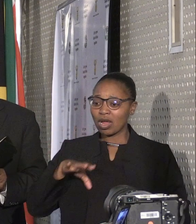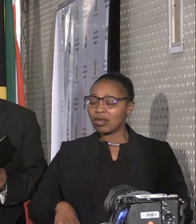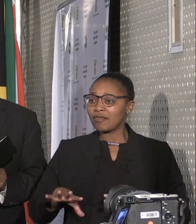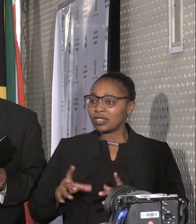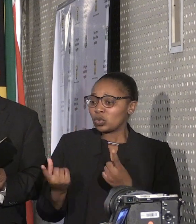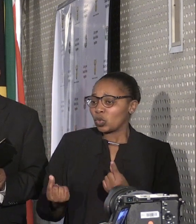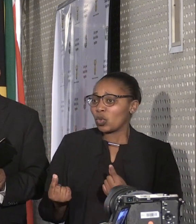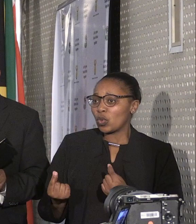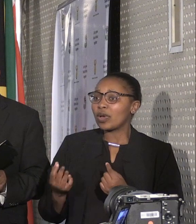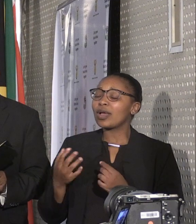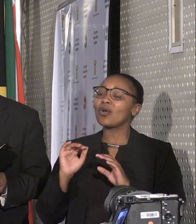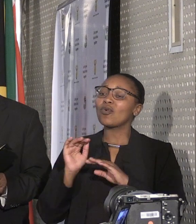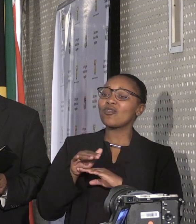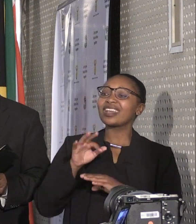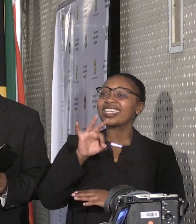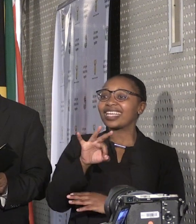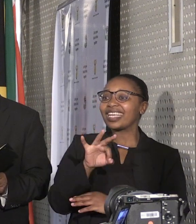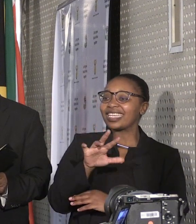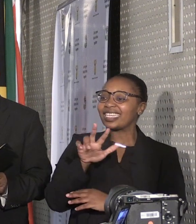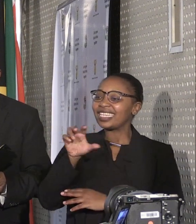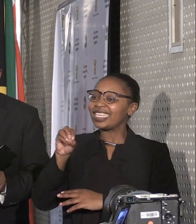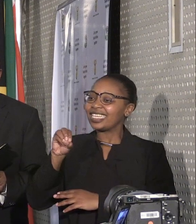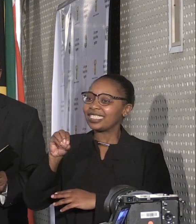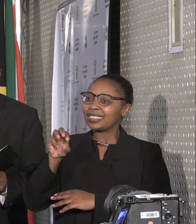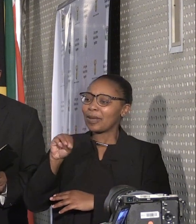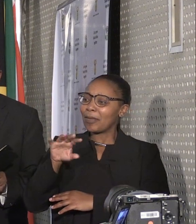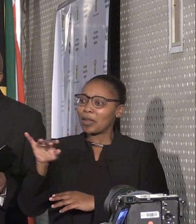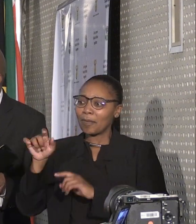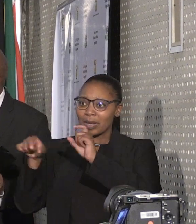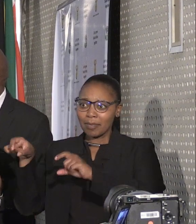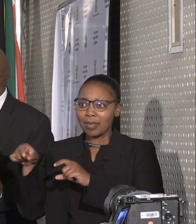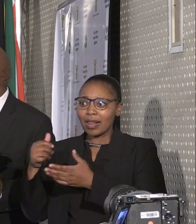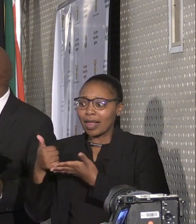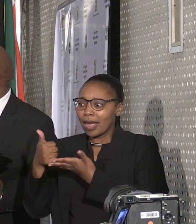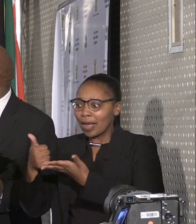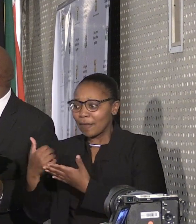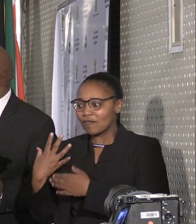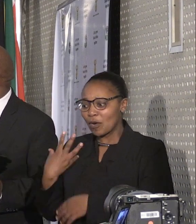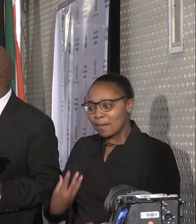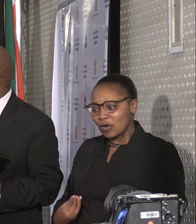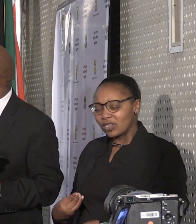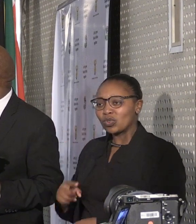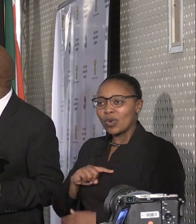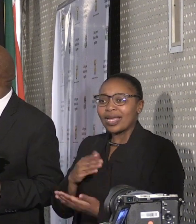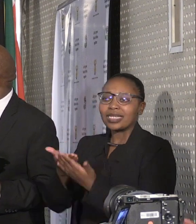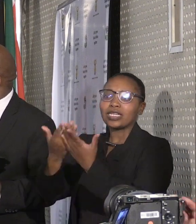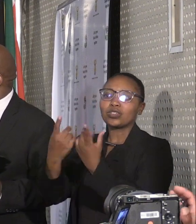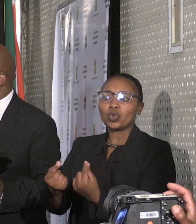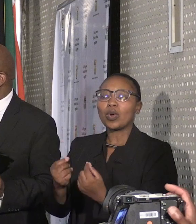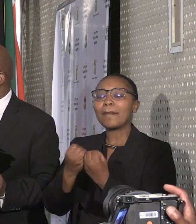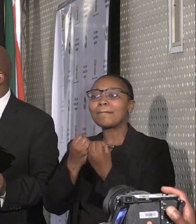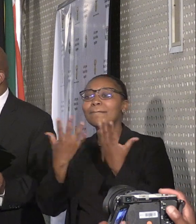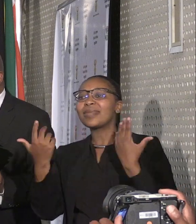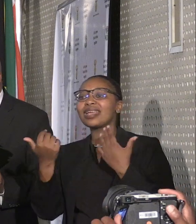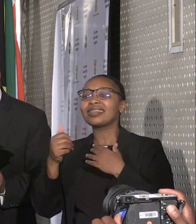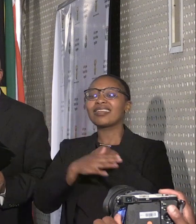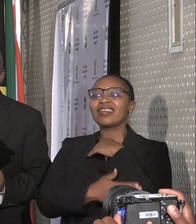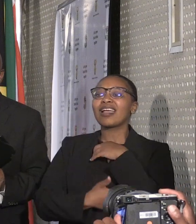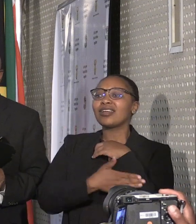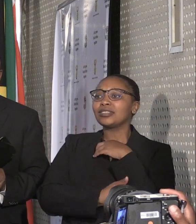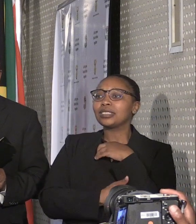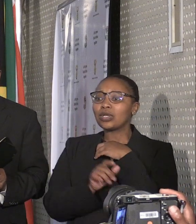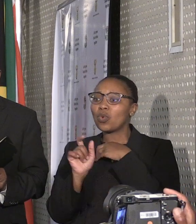poverty because it's a developmental government. It's doable. You go to Nordic countries, Sweden and a number of them, this